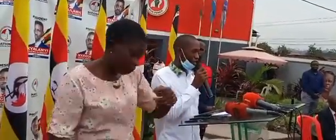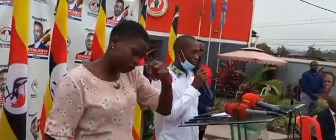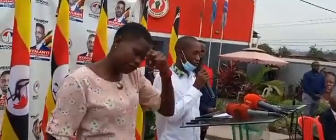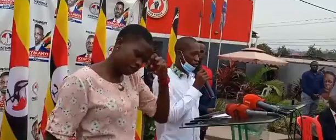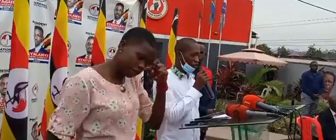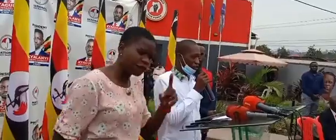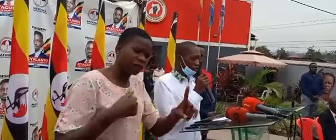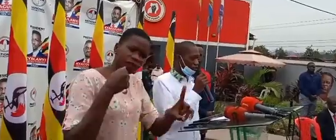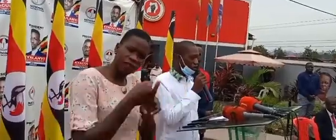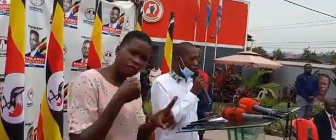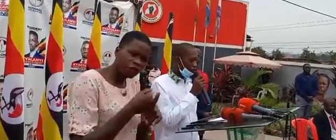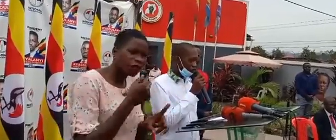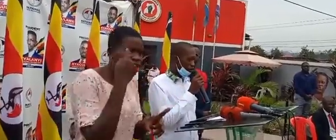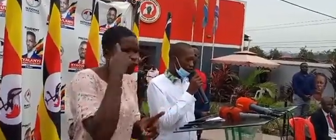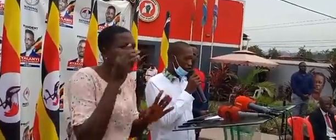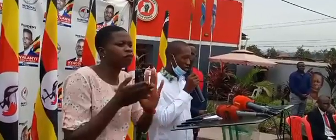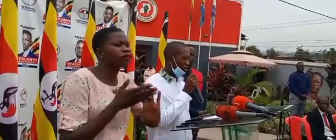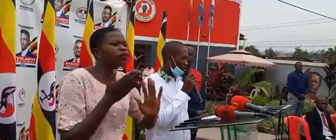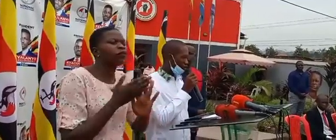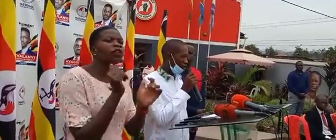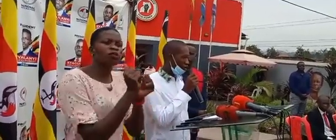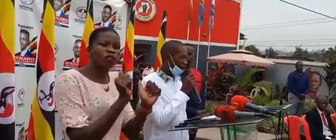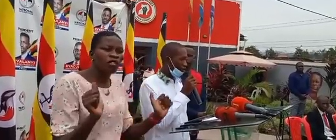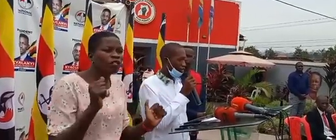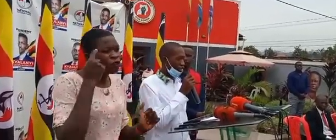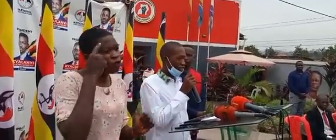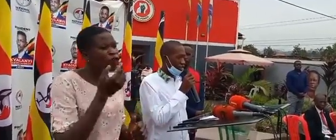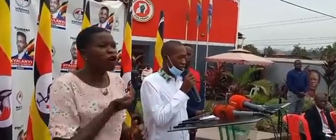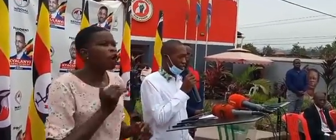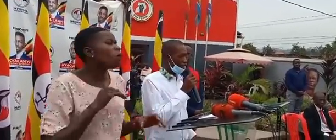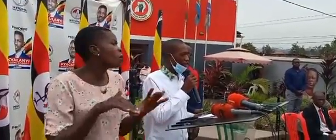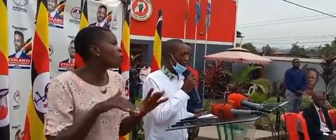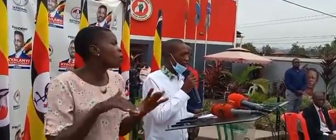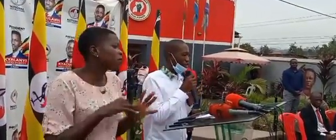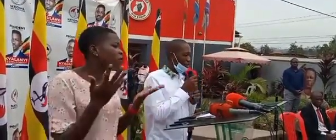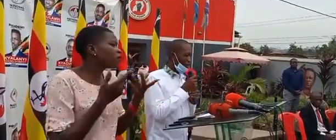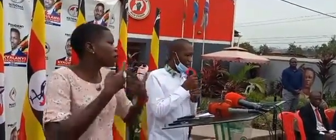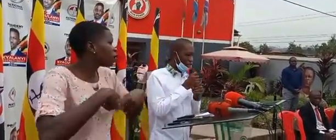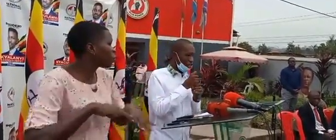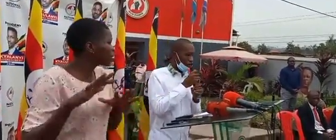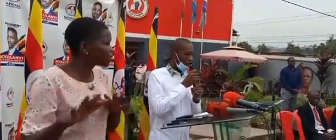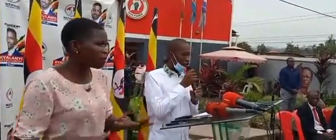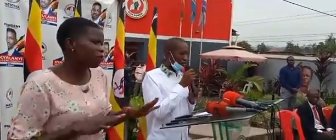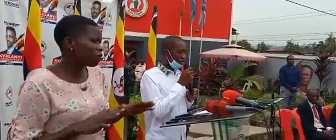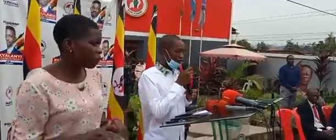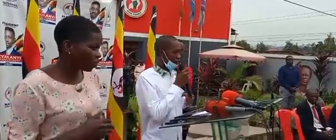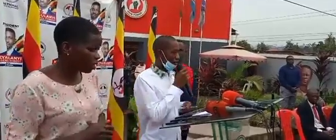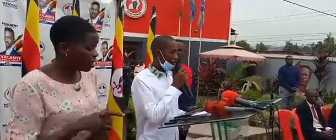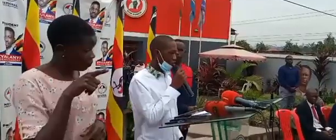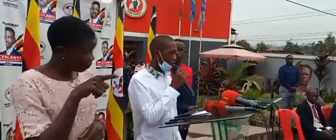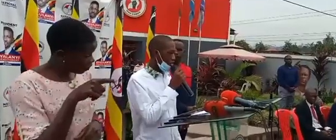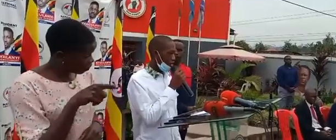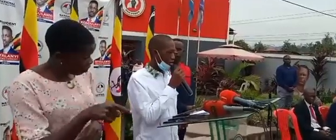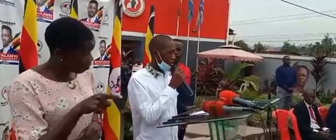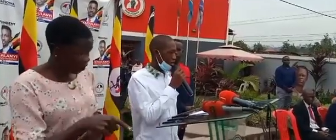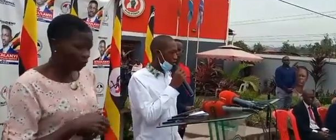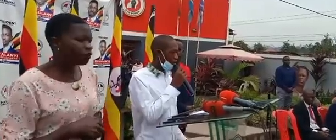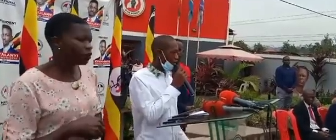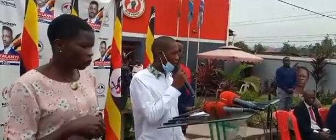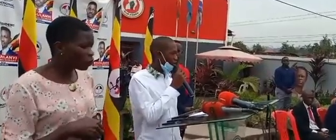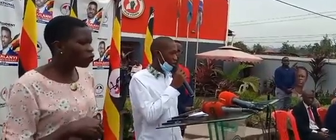obwenkanya n'okuba nga tuva mu makomera gye tubadde tukuulira ekitali kati awo wennyini ndowooza